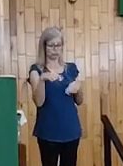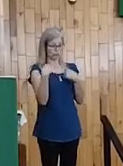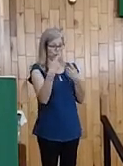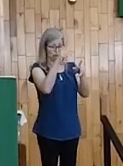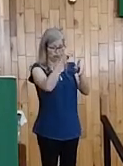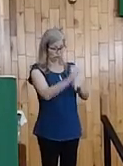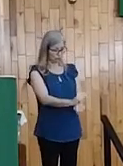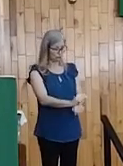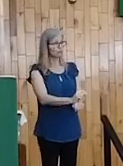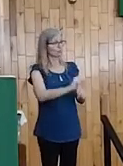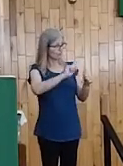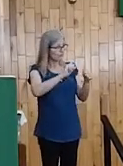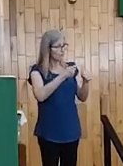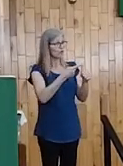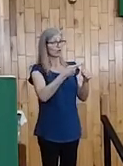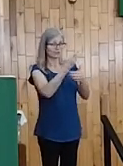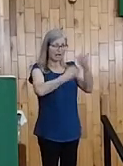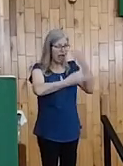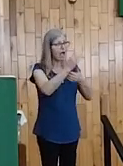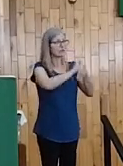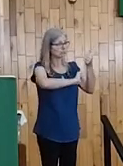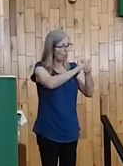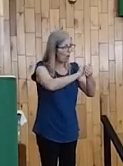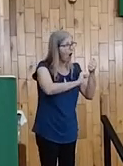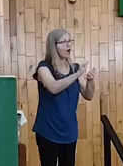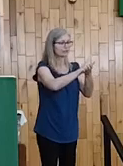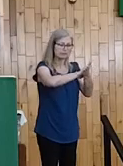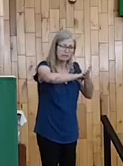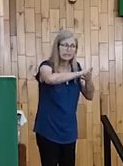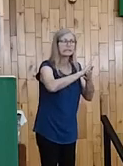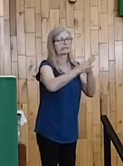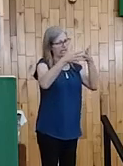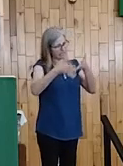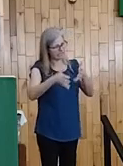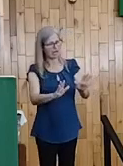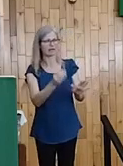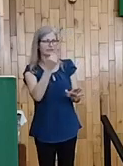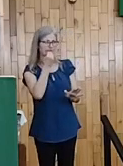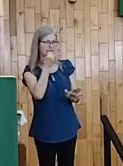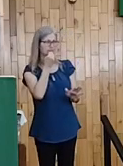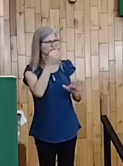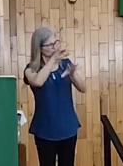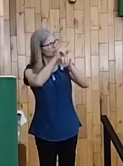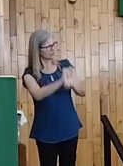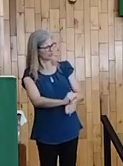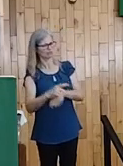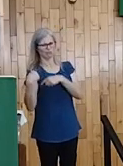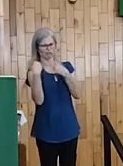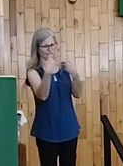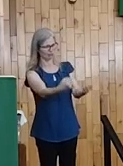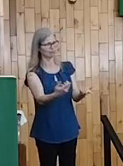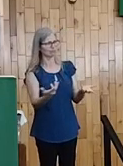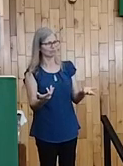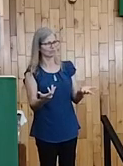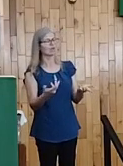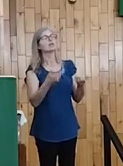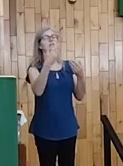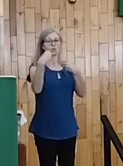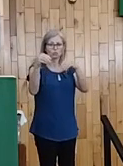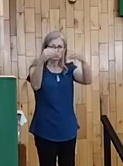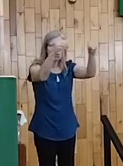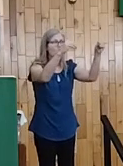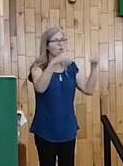without carefully washing their hands, keeping the traditions of elders. And on coming from the marketplace,